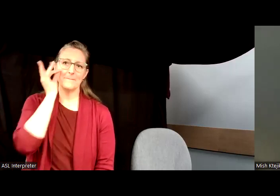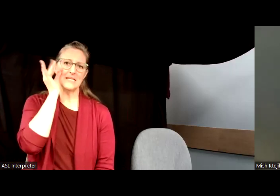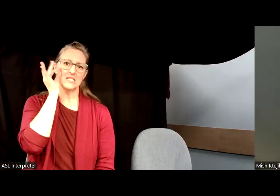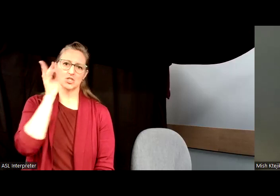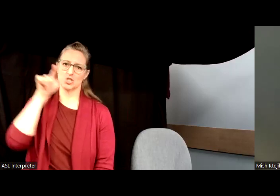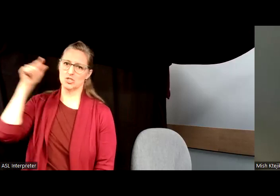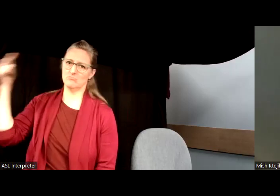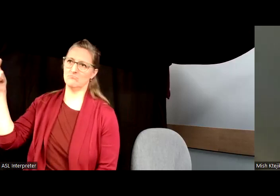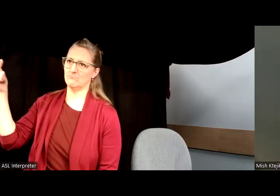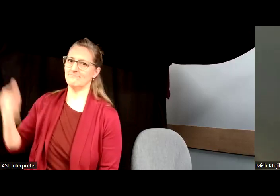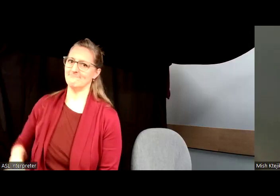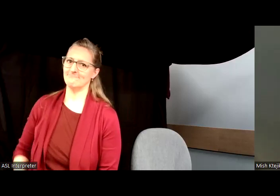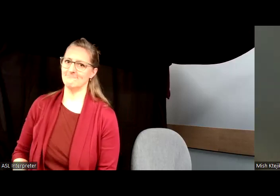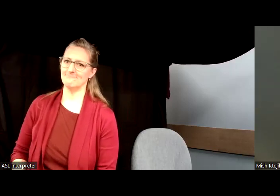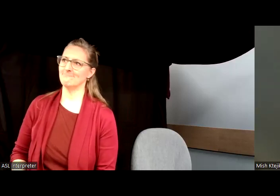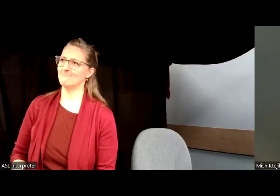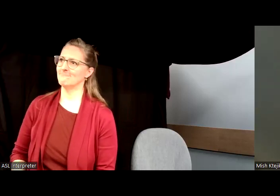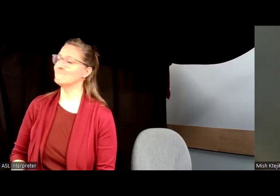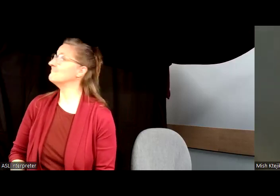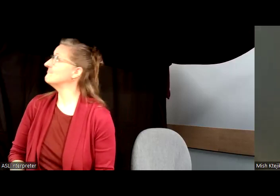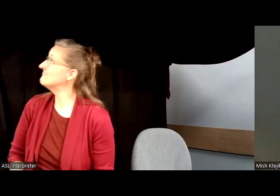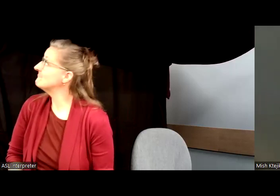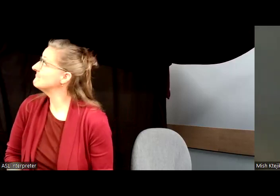This is Jack, go ahead, Mish.